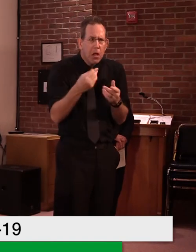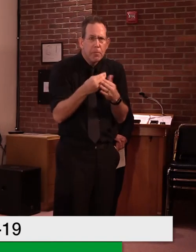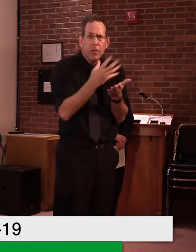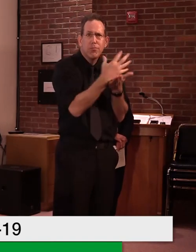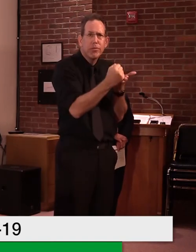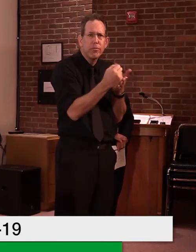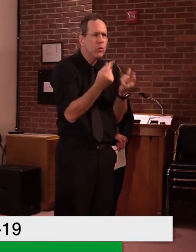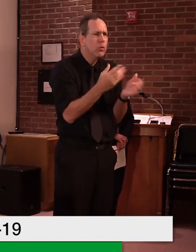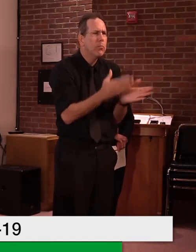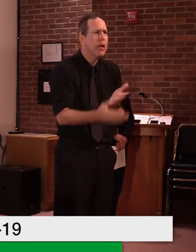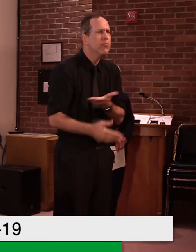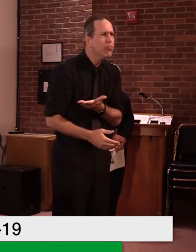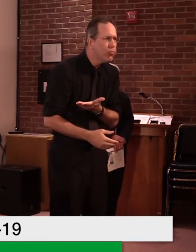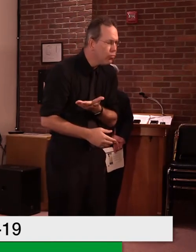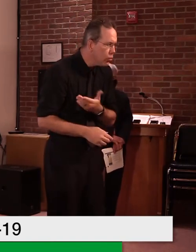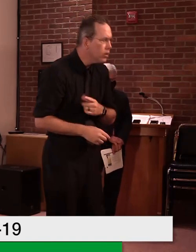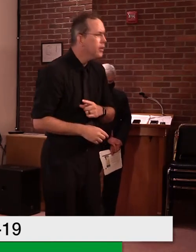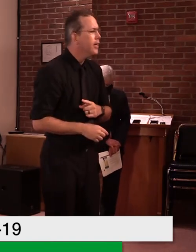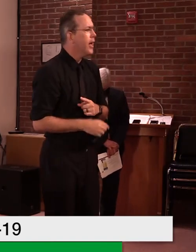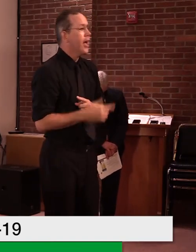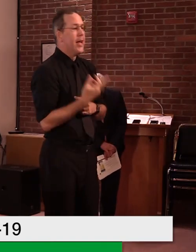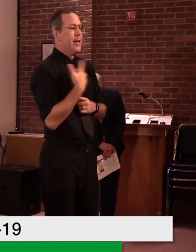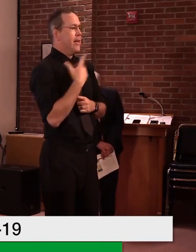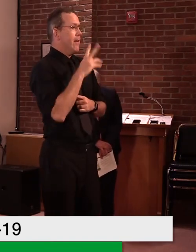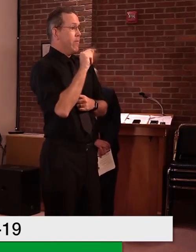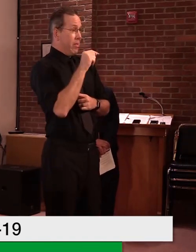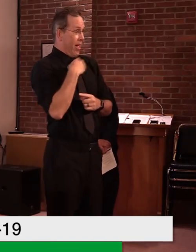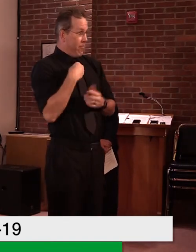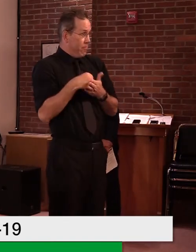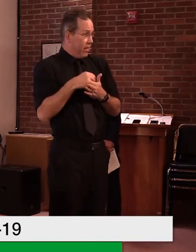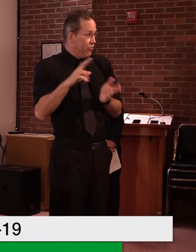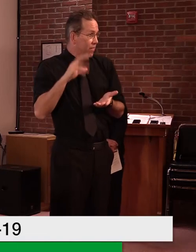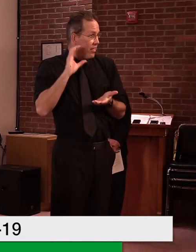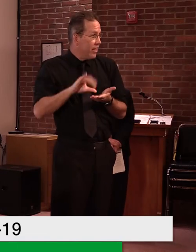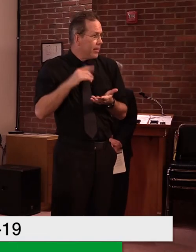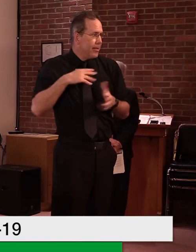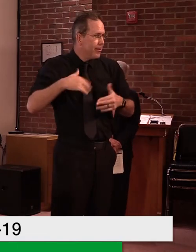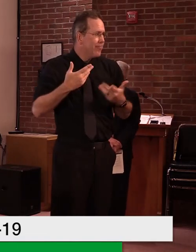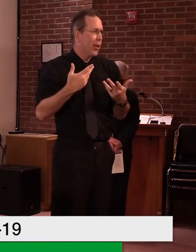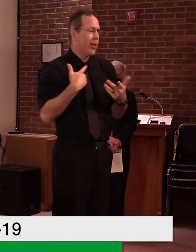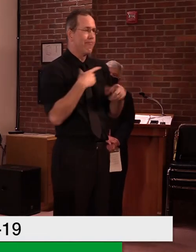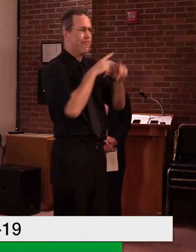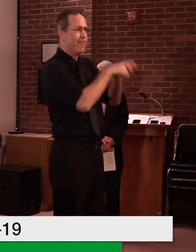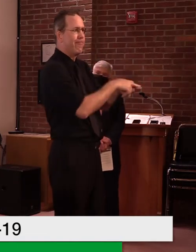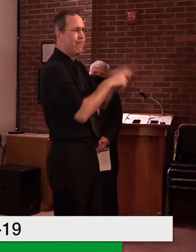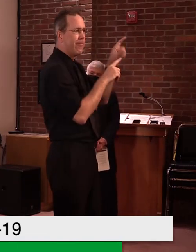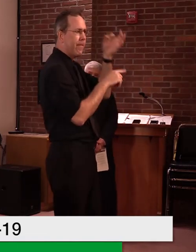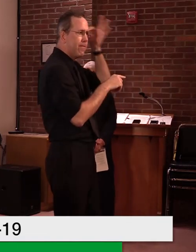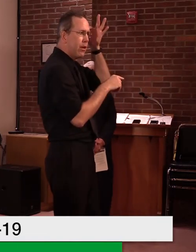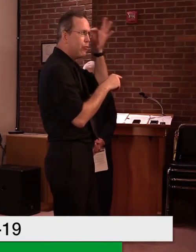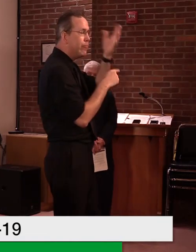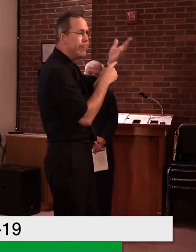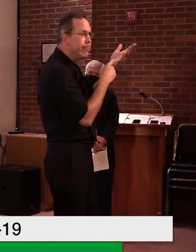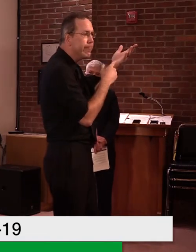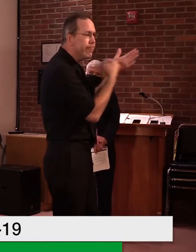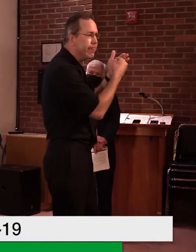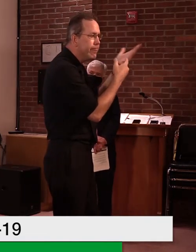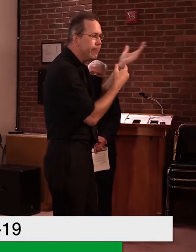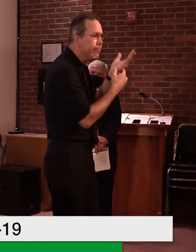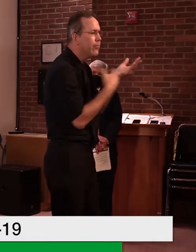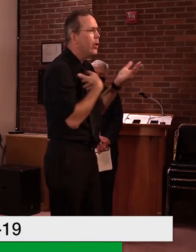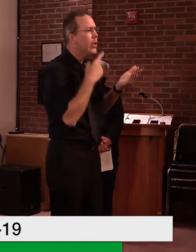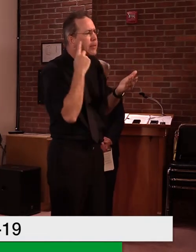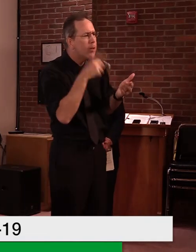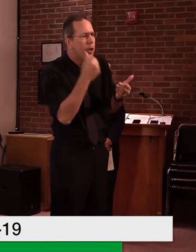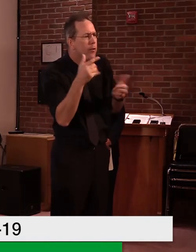speak. I believe from some of the conversations I've had with other governors and our congressional delegation